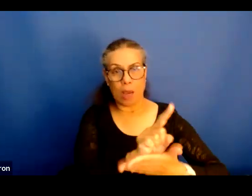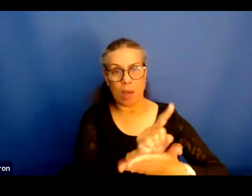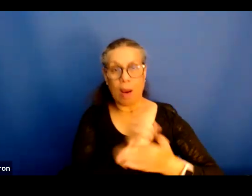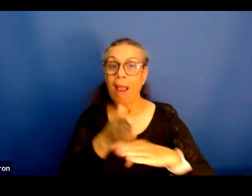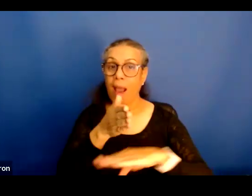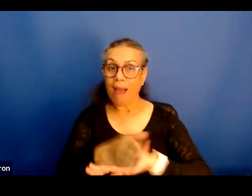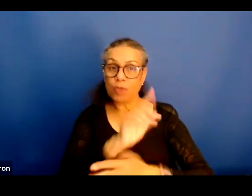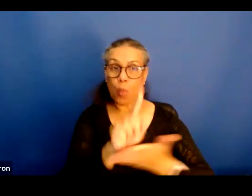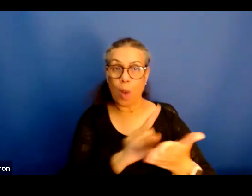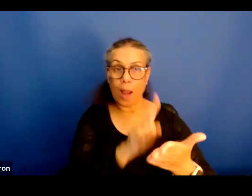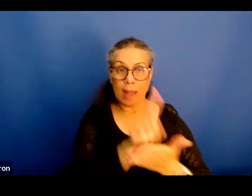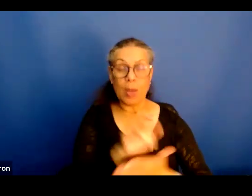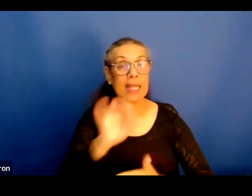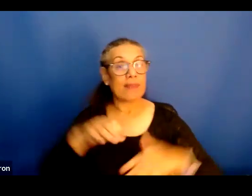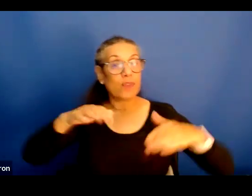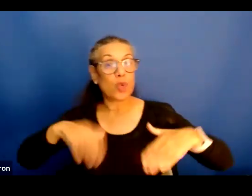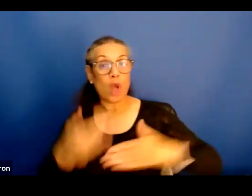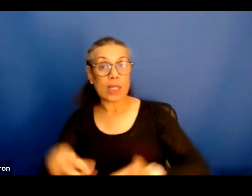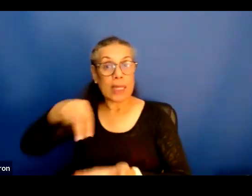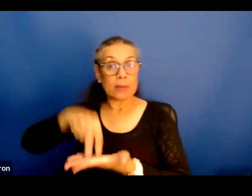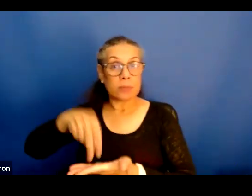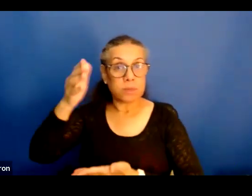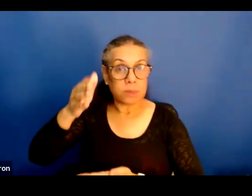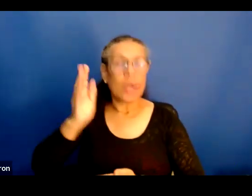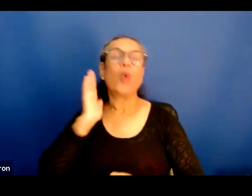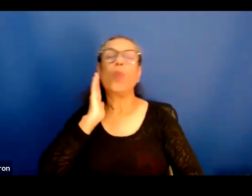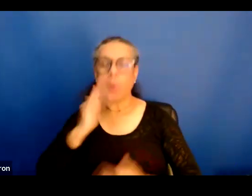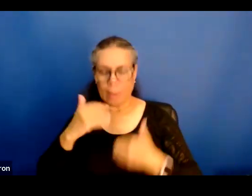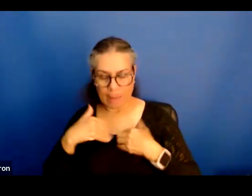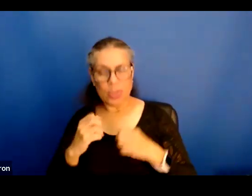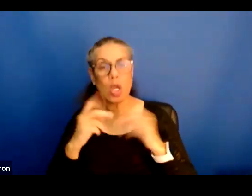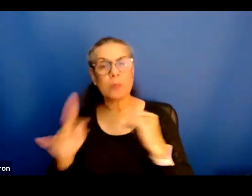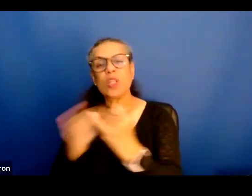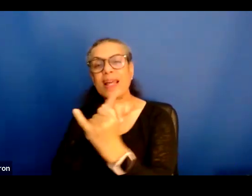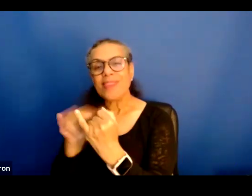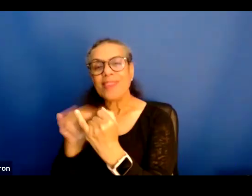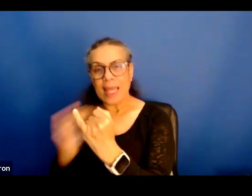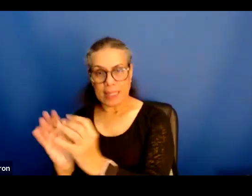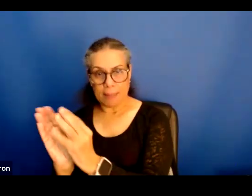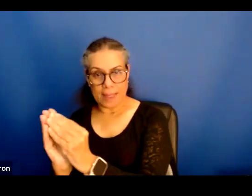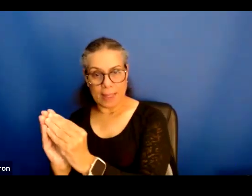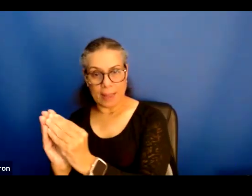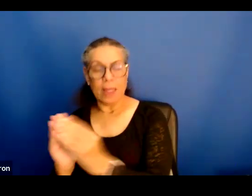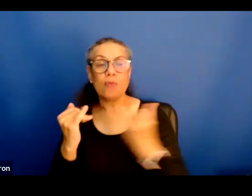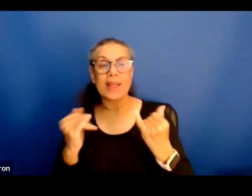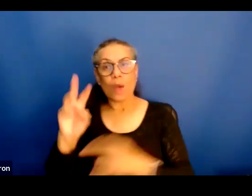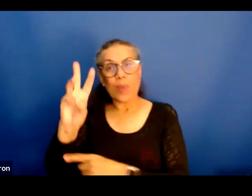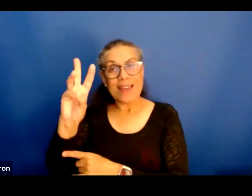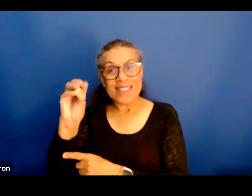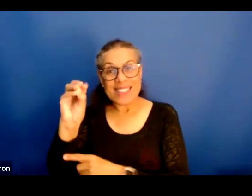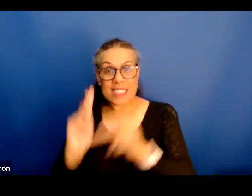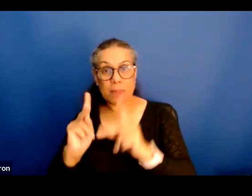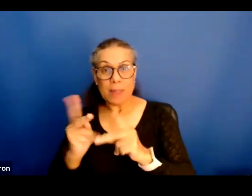1 hour, anyone who hasn't testified will have the opportunity to do so at the end of the meeting. We have 60 speakers this